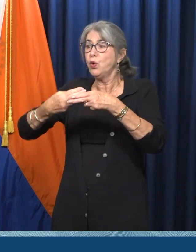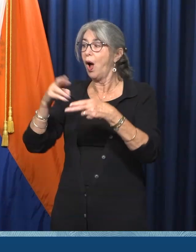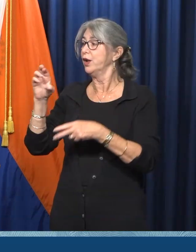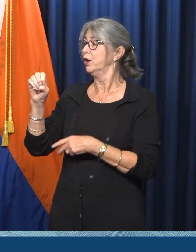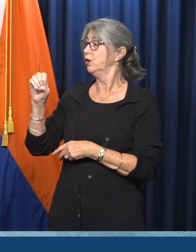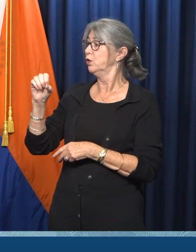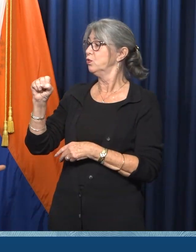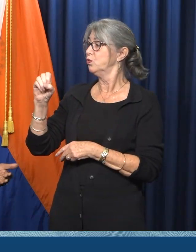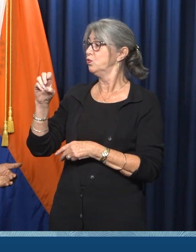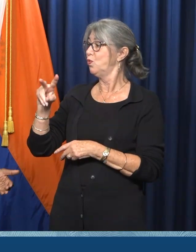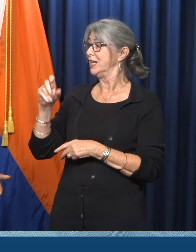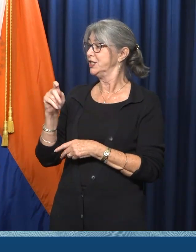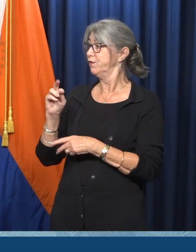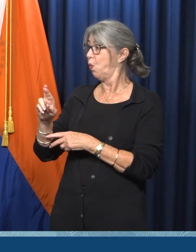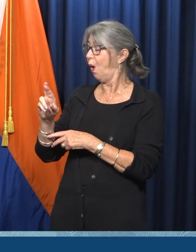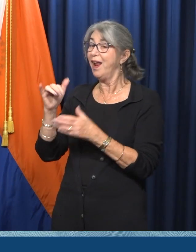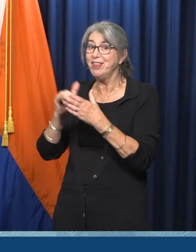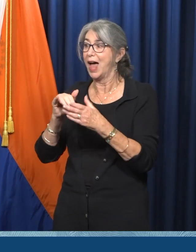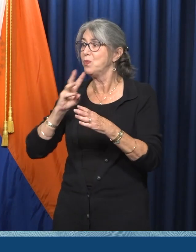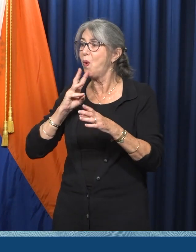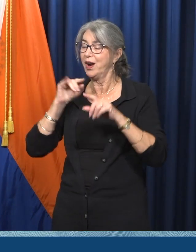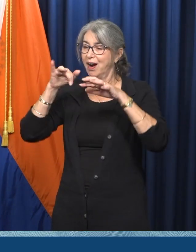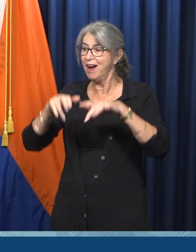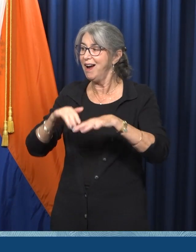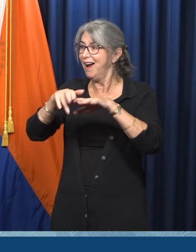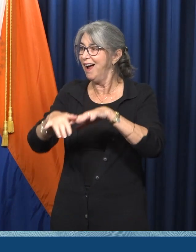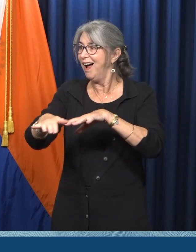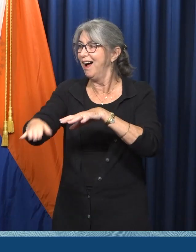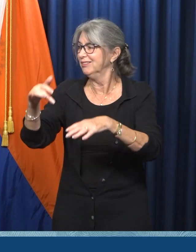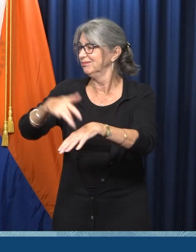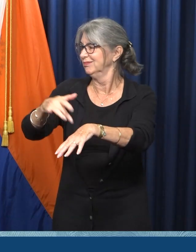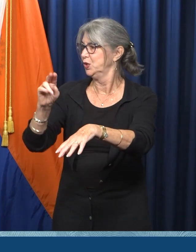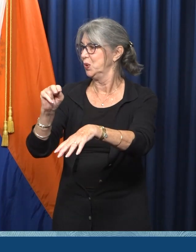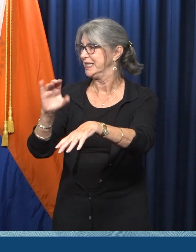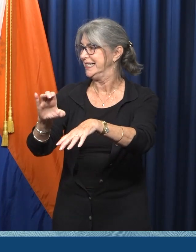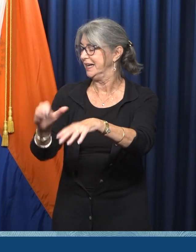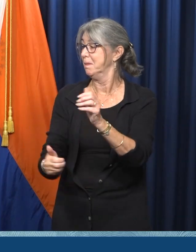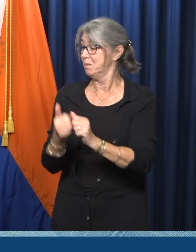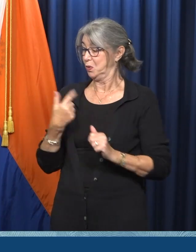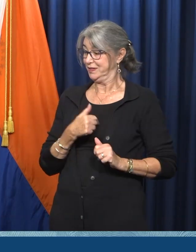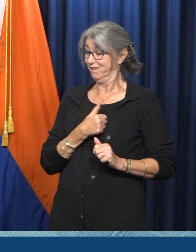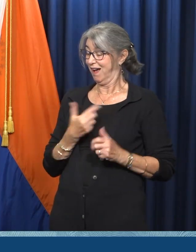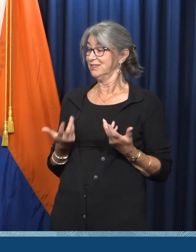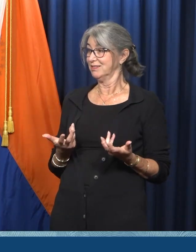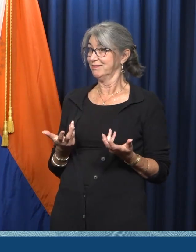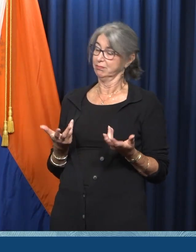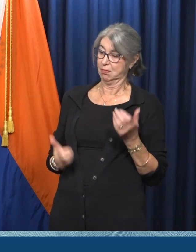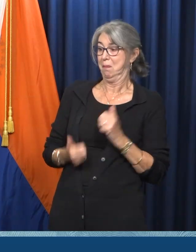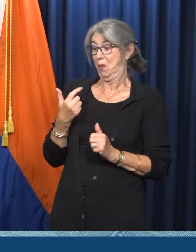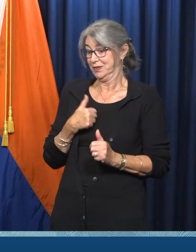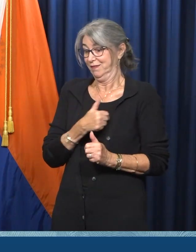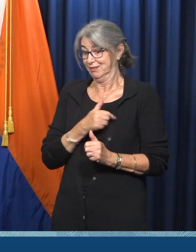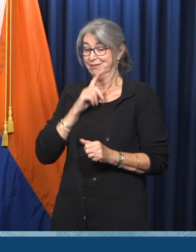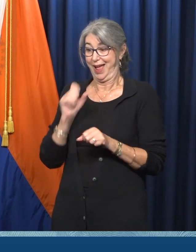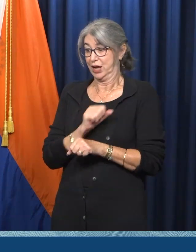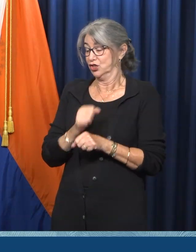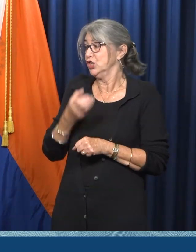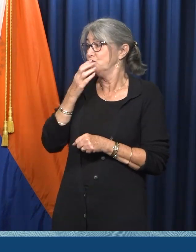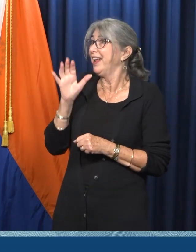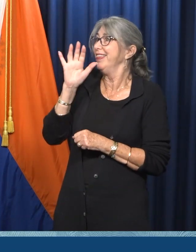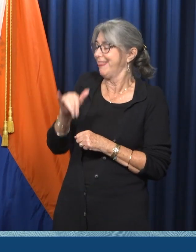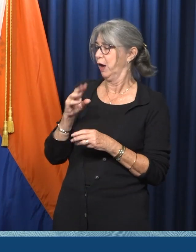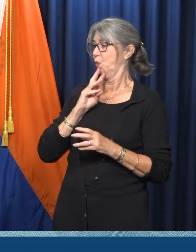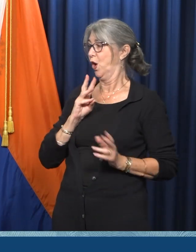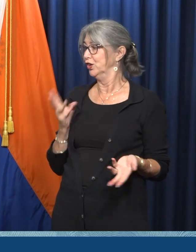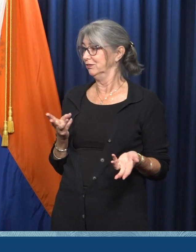reservoirs, that's water that ends up going down into New York City, and most of us actually are drinking that